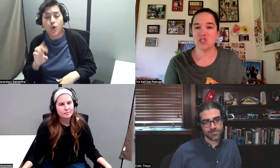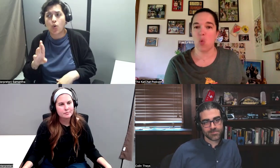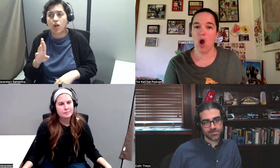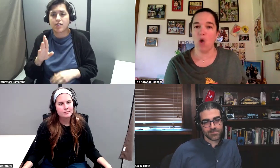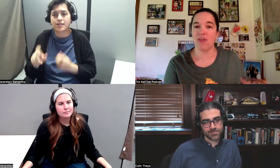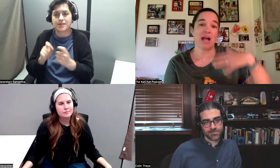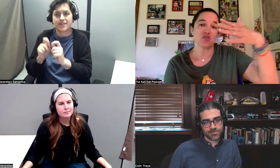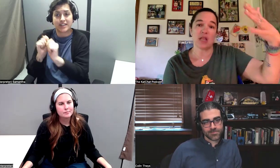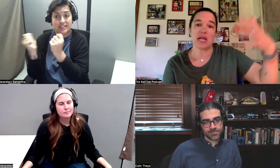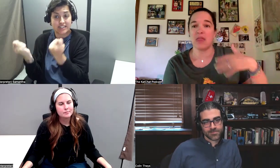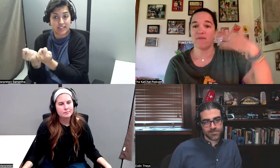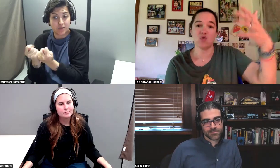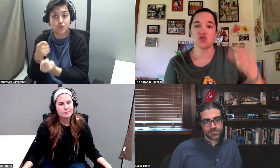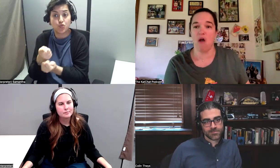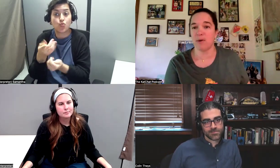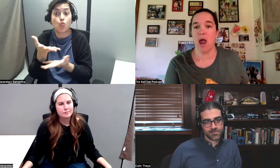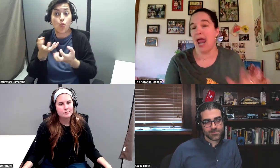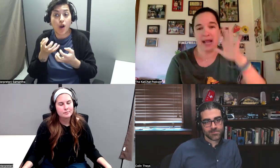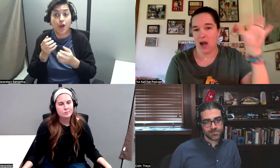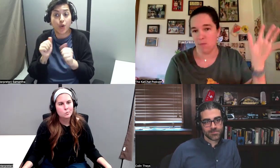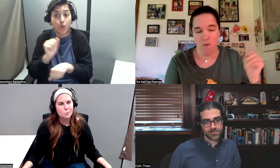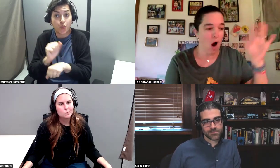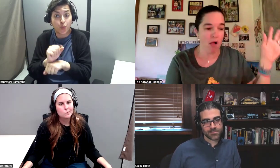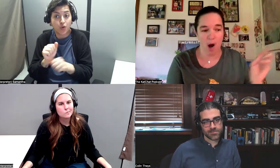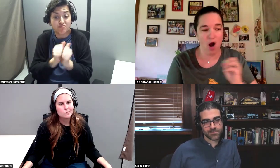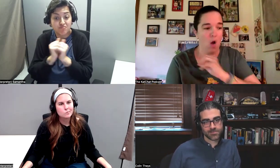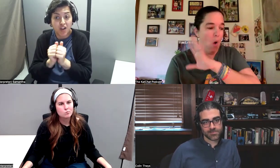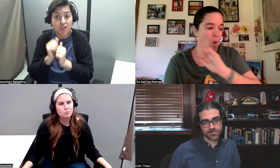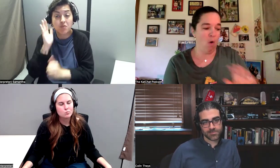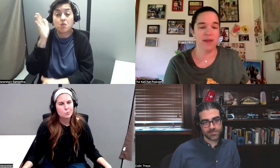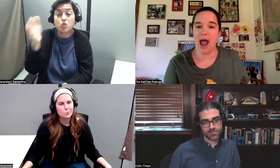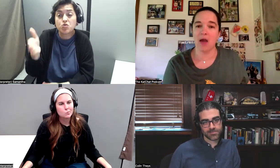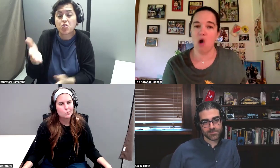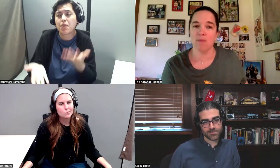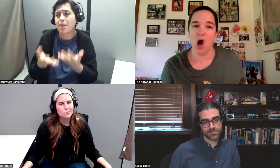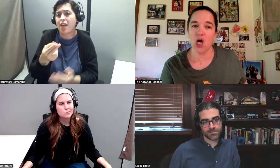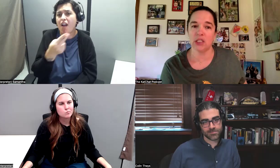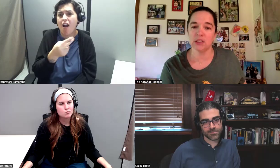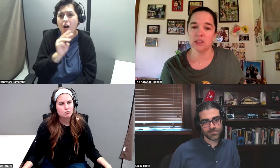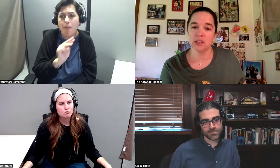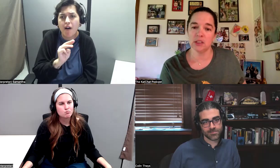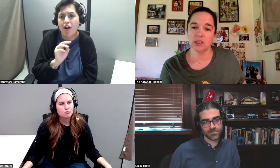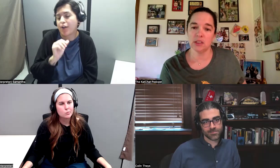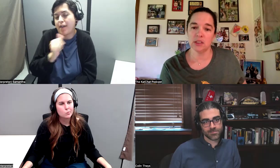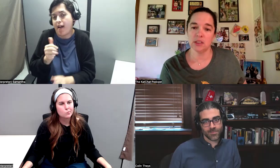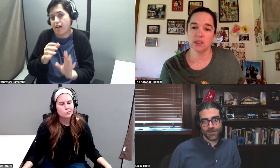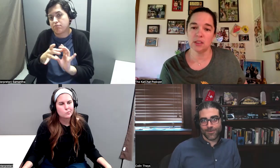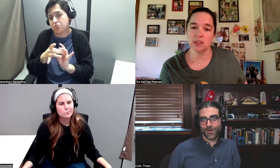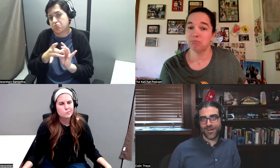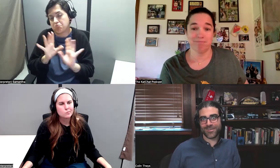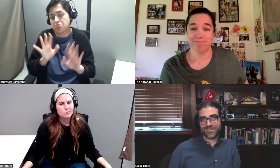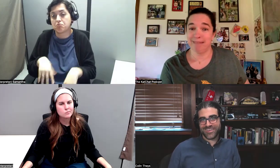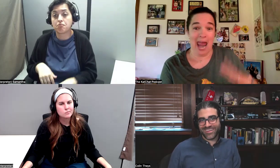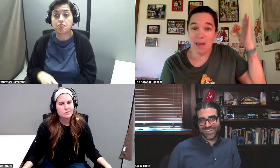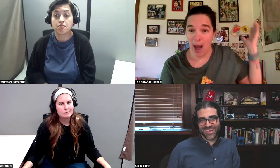you wish you work with eventually in the future of any kind of movie, Hallmark or non-Hallmark?